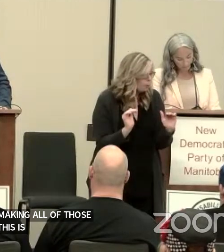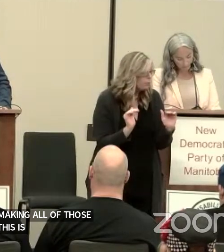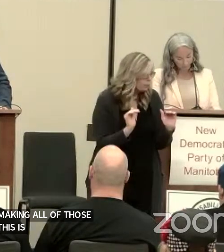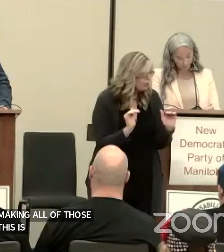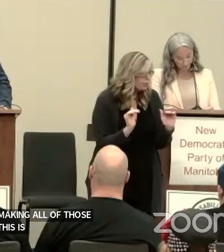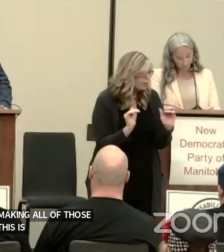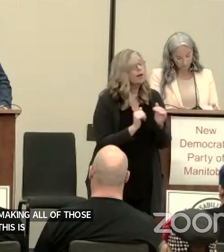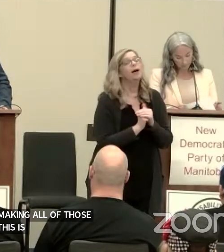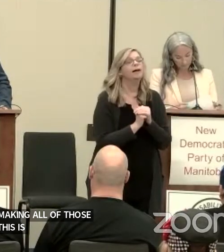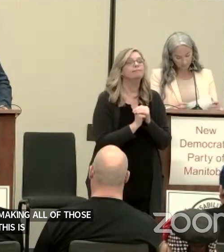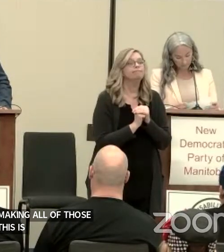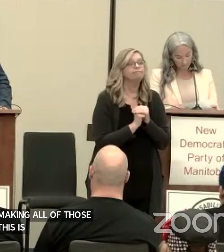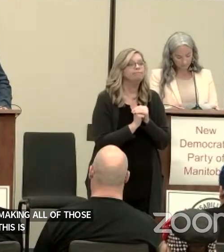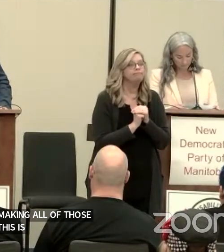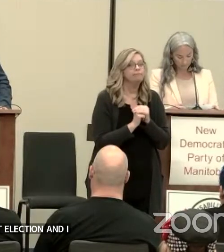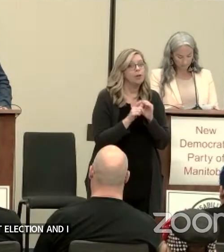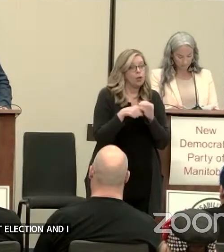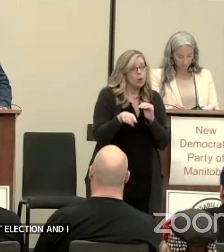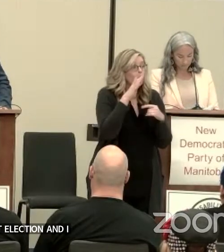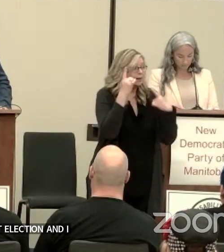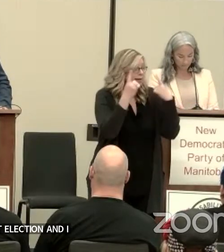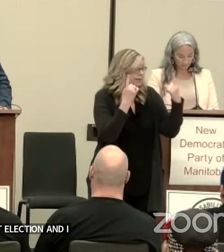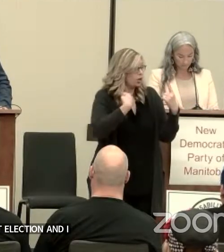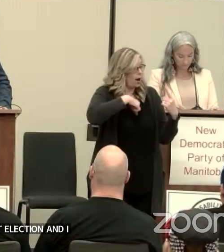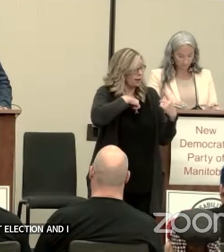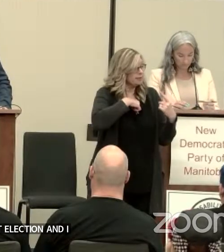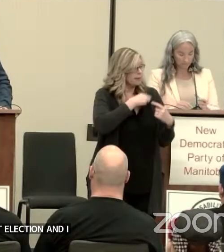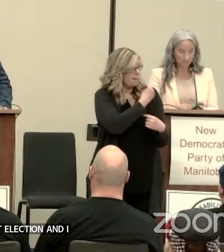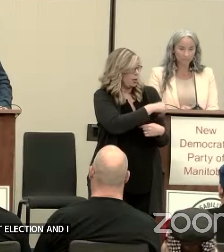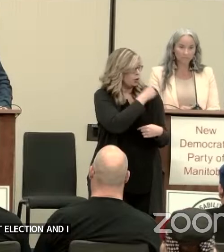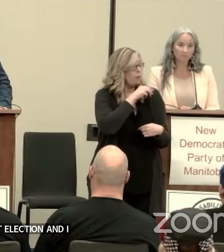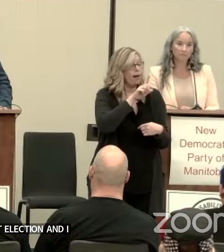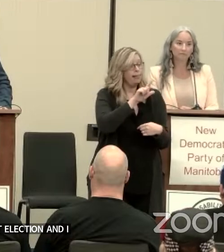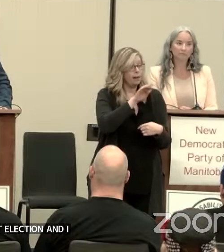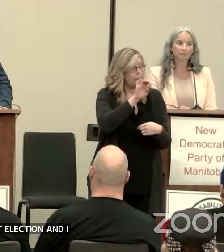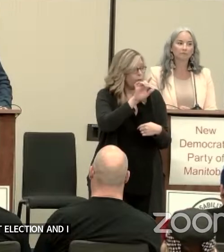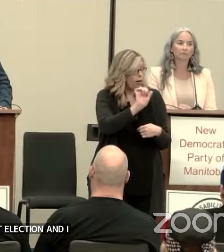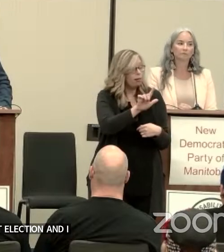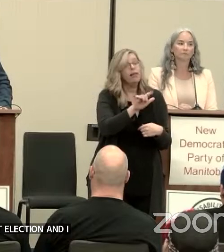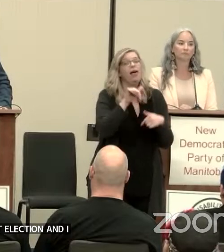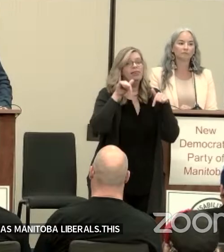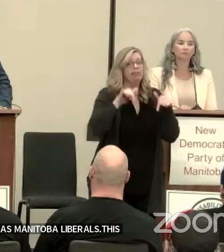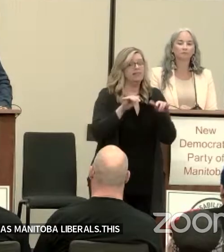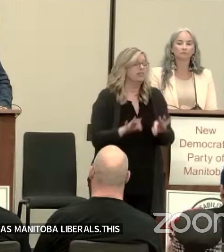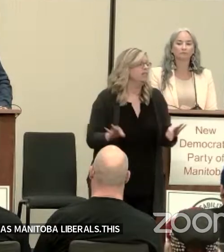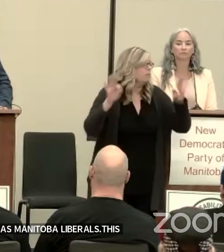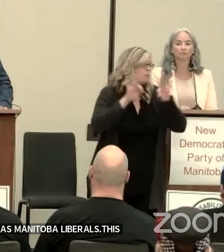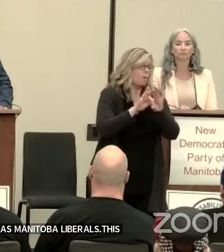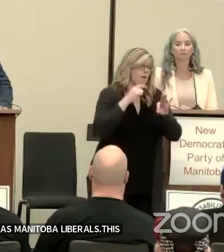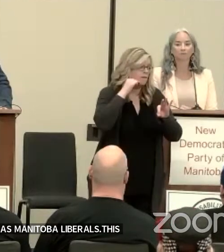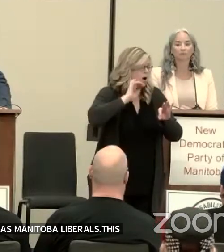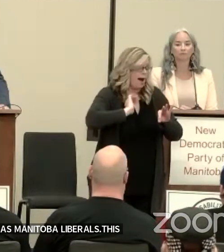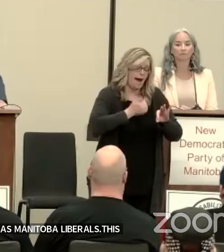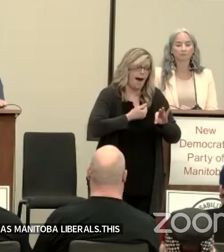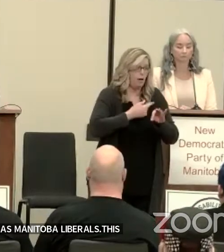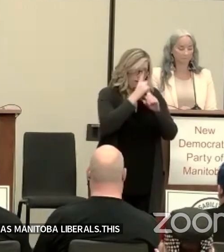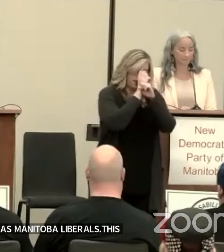that you consider us as Manitoba Liberals. This is, as I say, a core to what we stand for. Thank you.